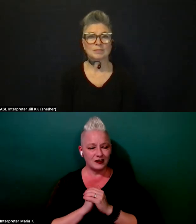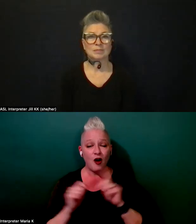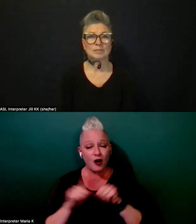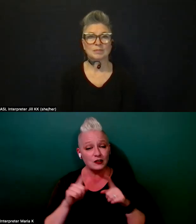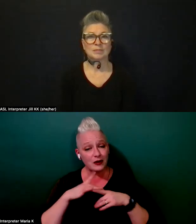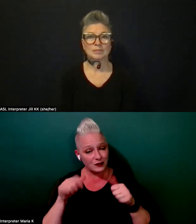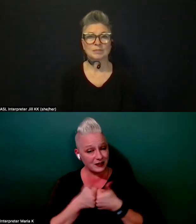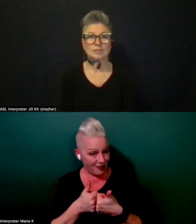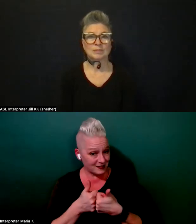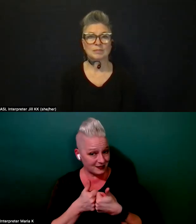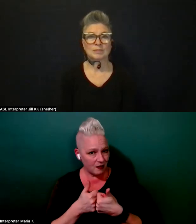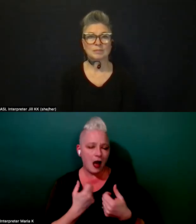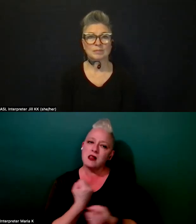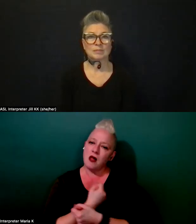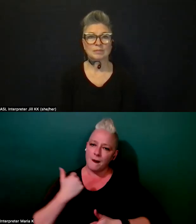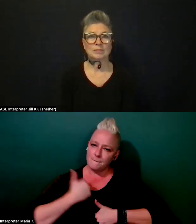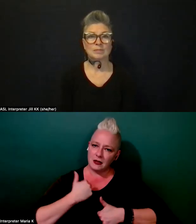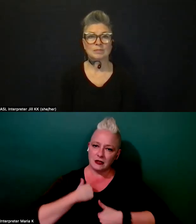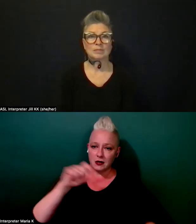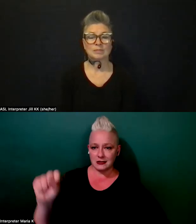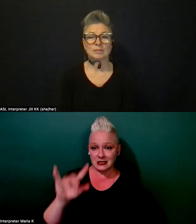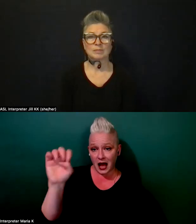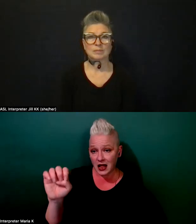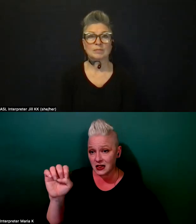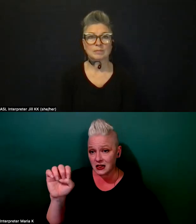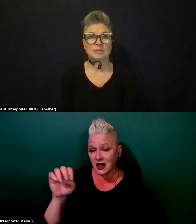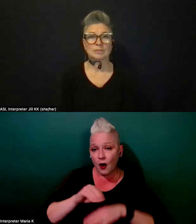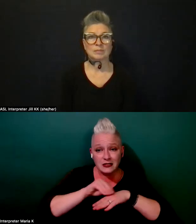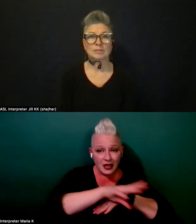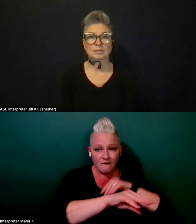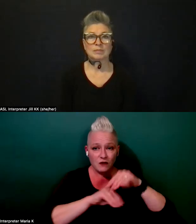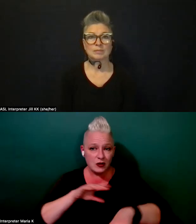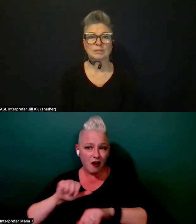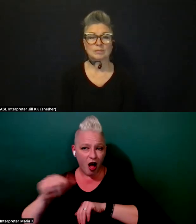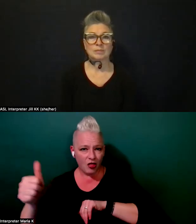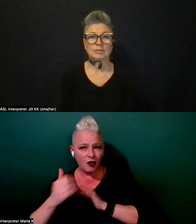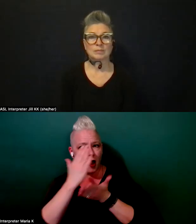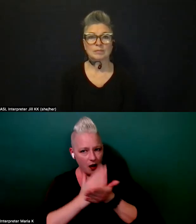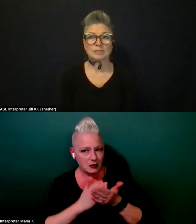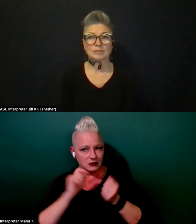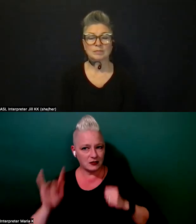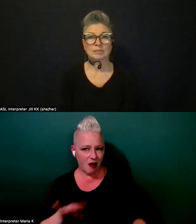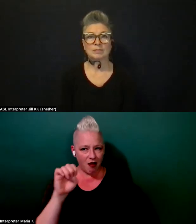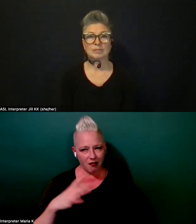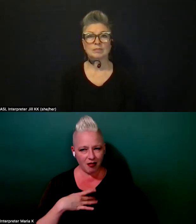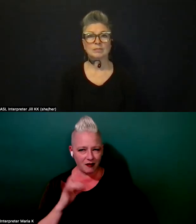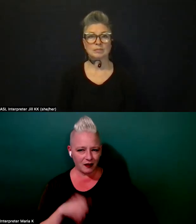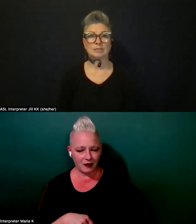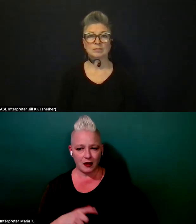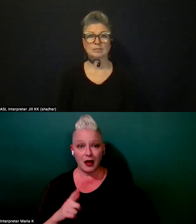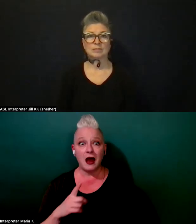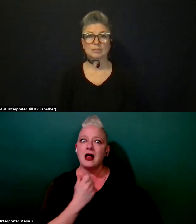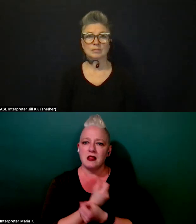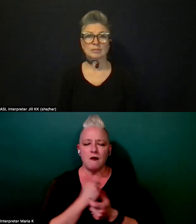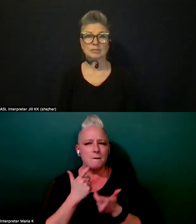challenge. I think I love military style and how it's influenced other elements of style. Um, and on like big military